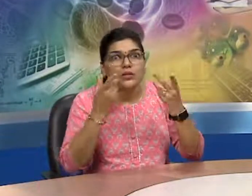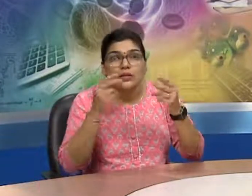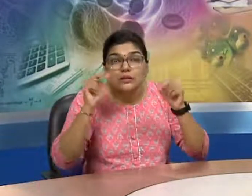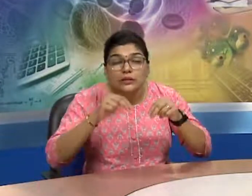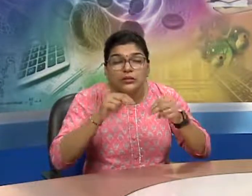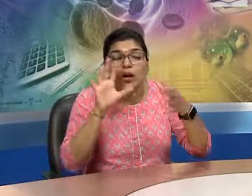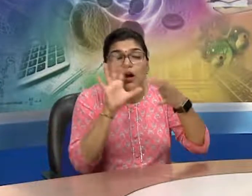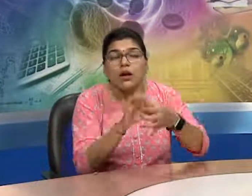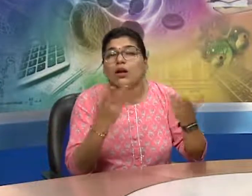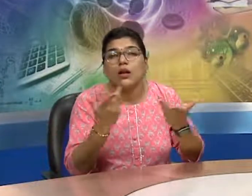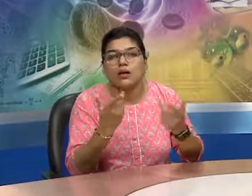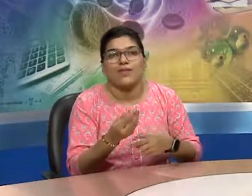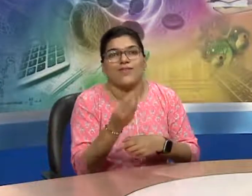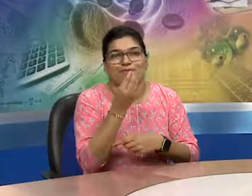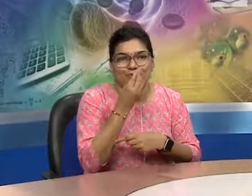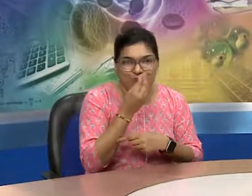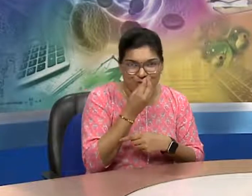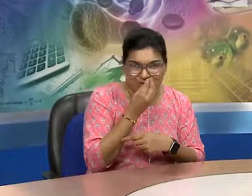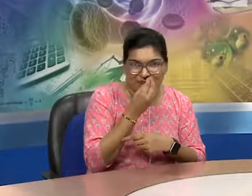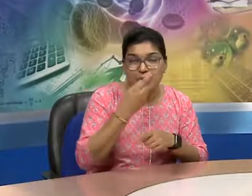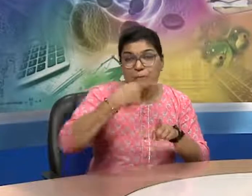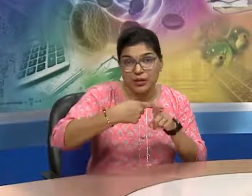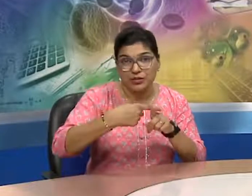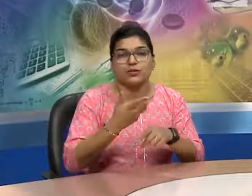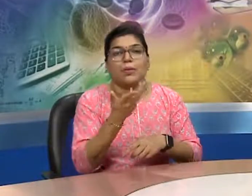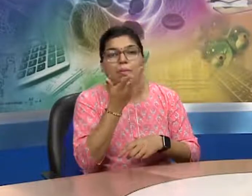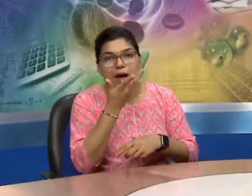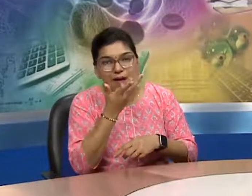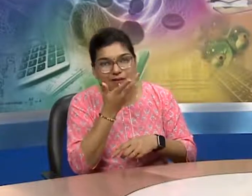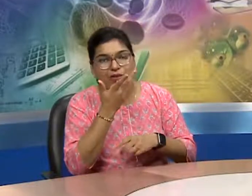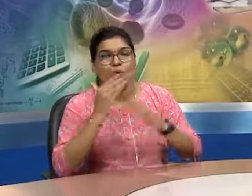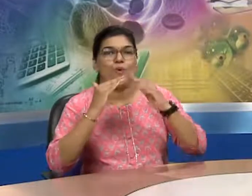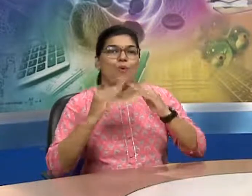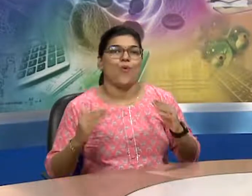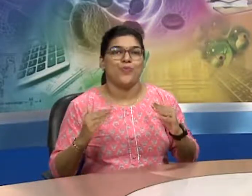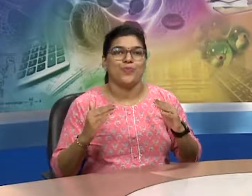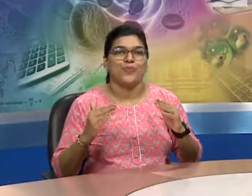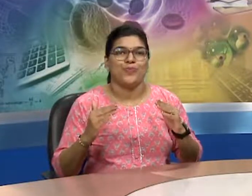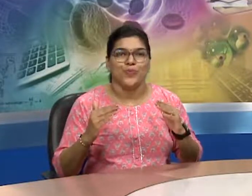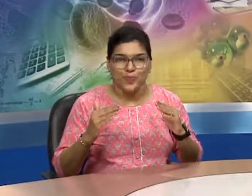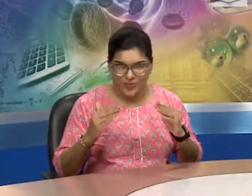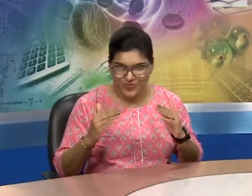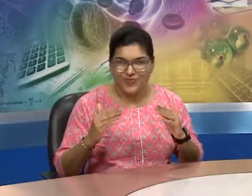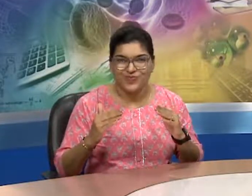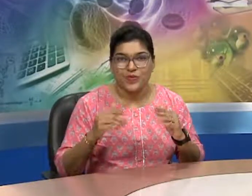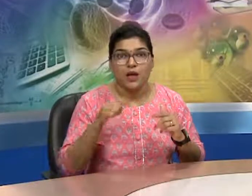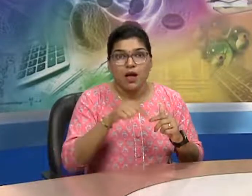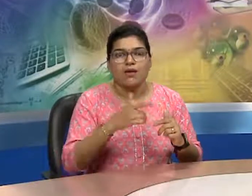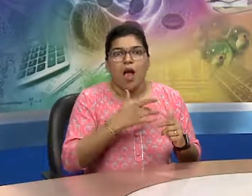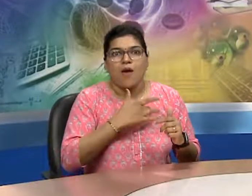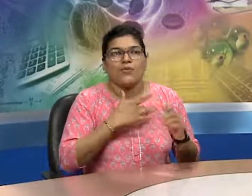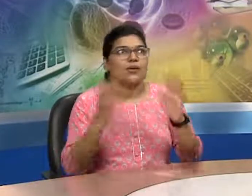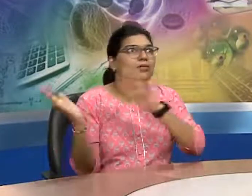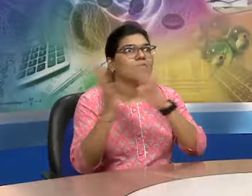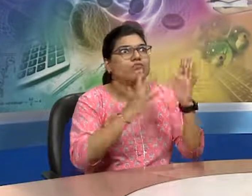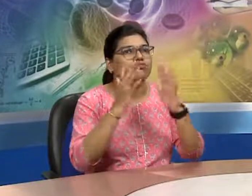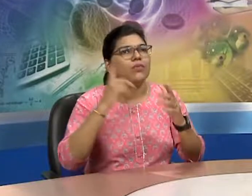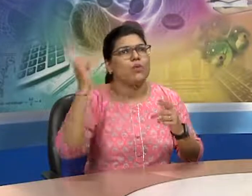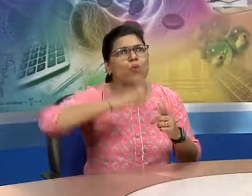and that organism lives where the environment provides for all those